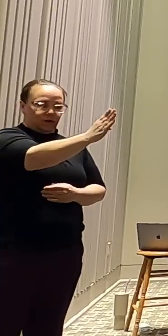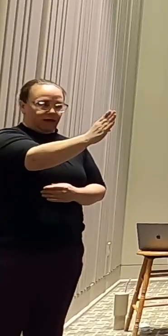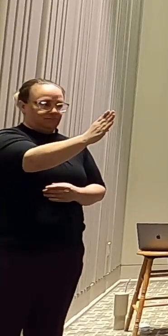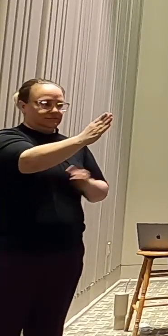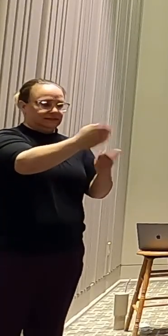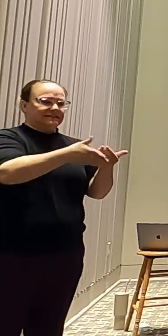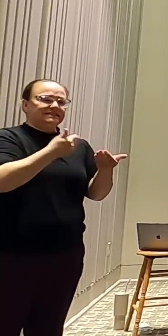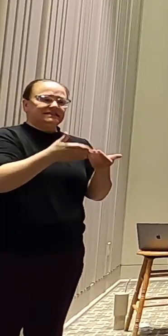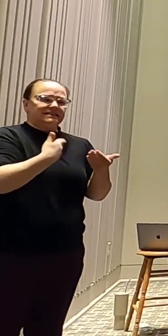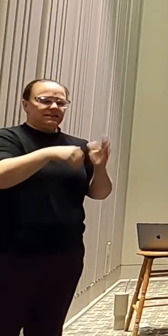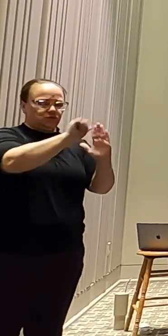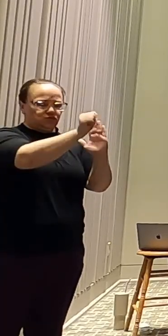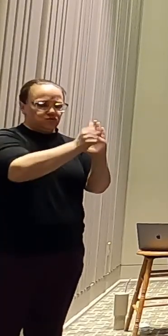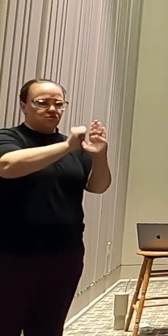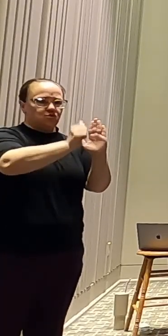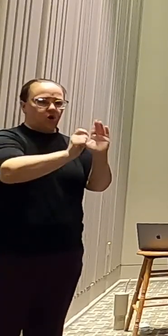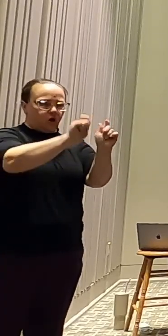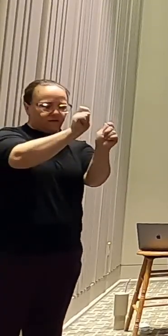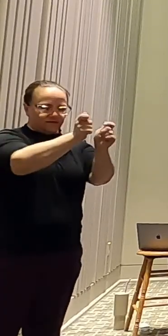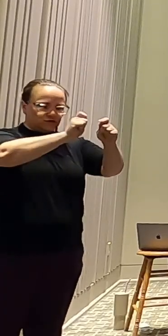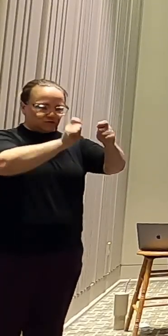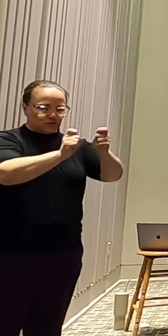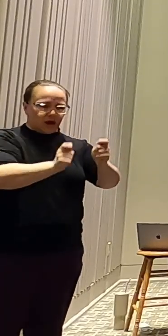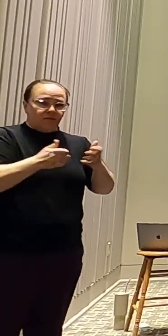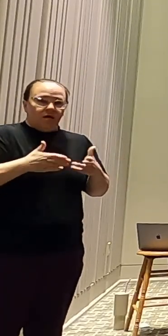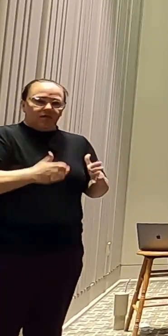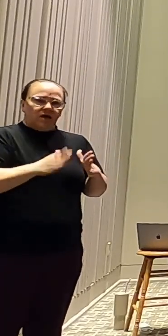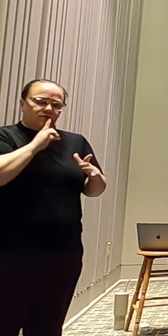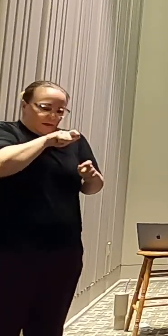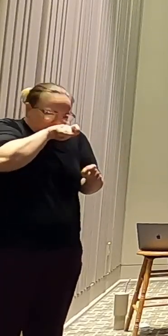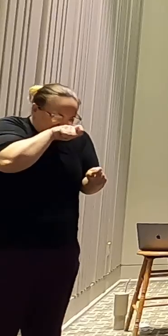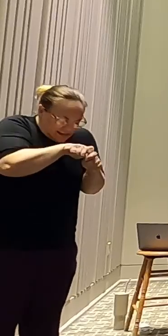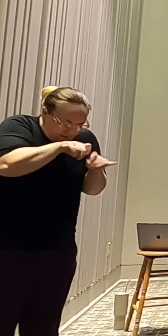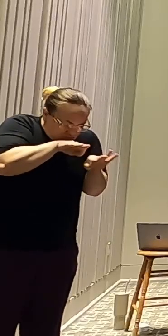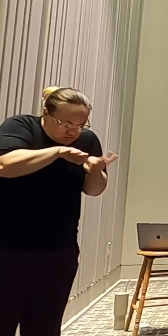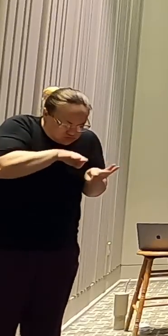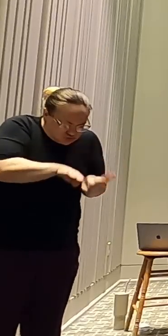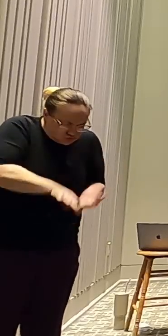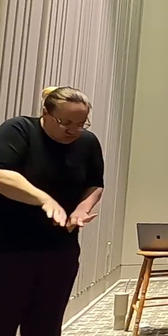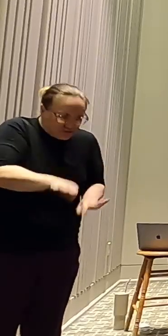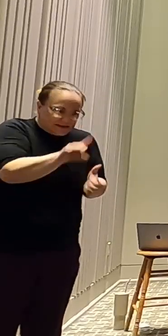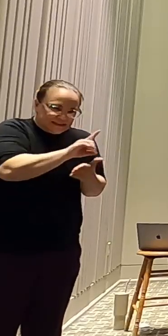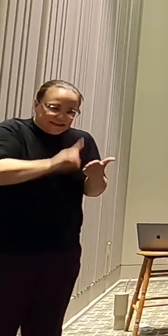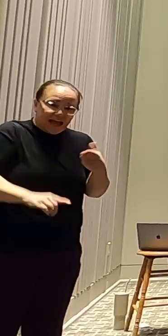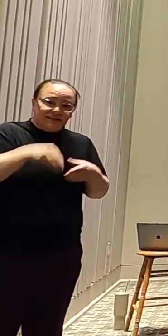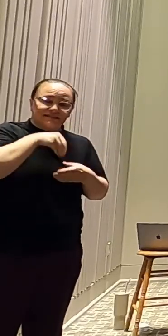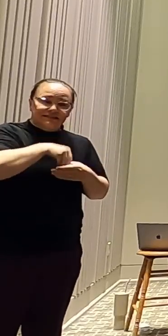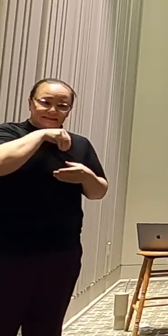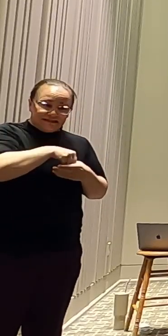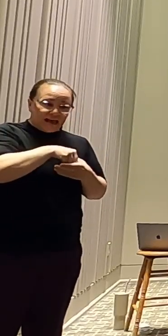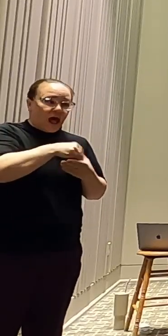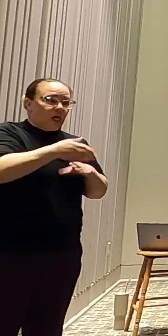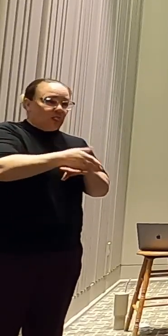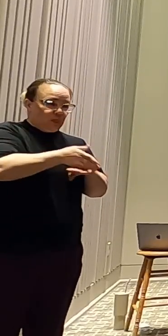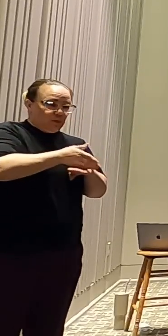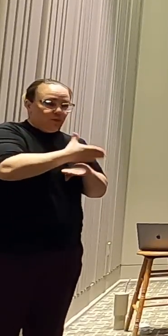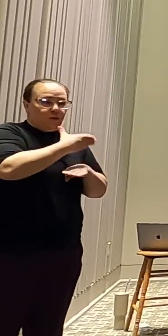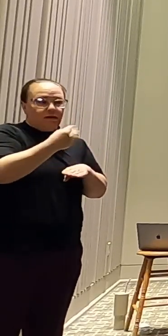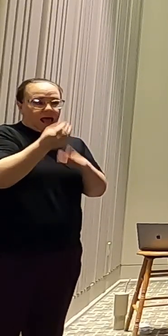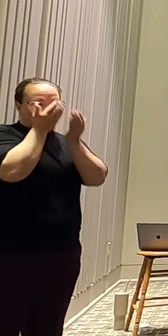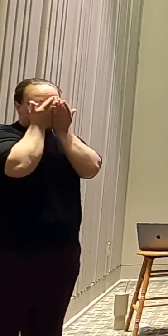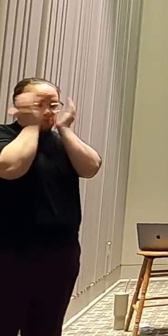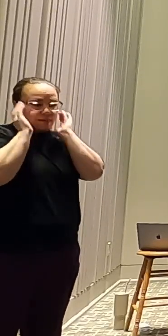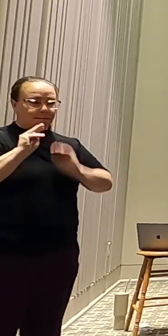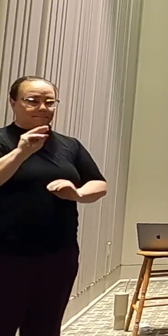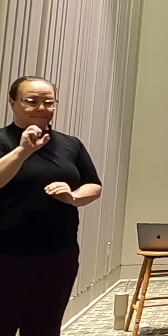to carve and shape, allowing for intricate designs and detailed features within the masks. And despite it being